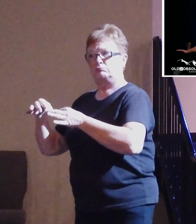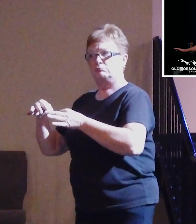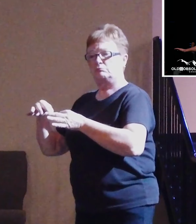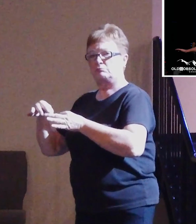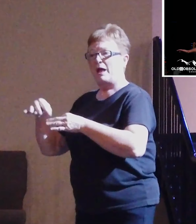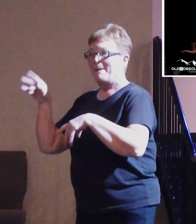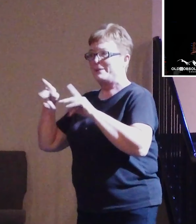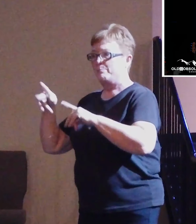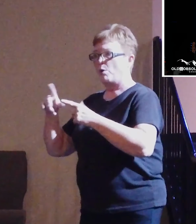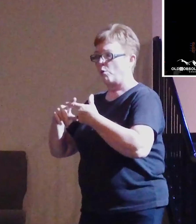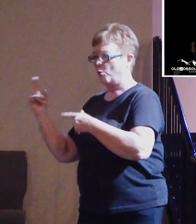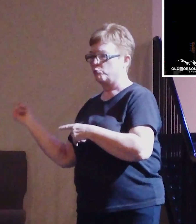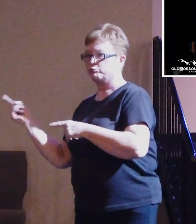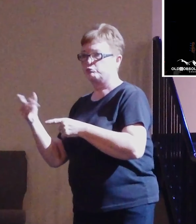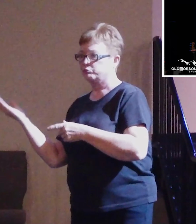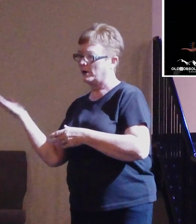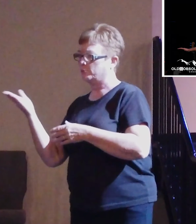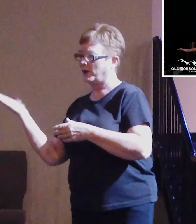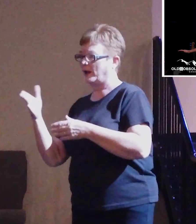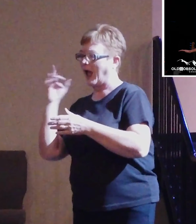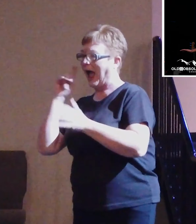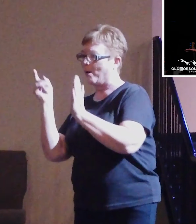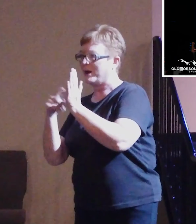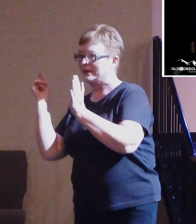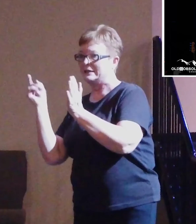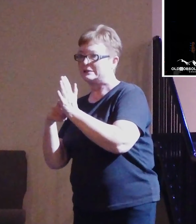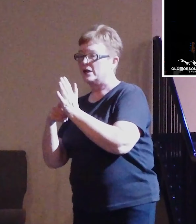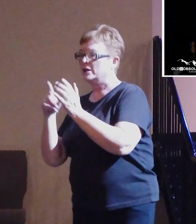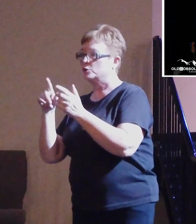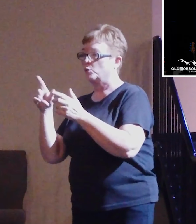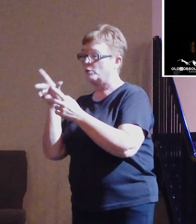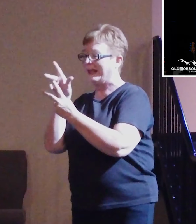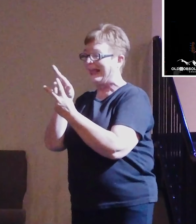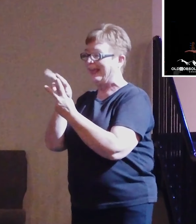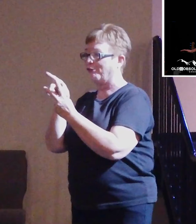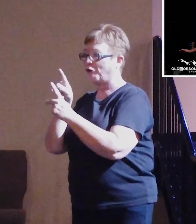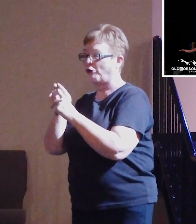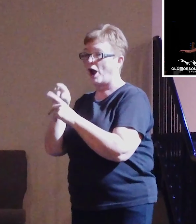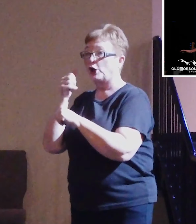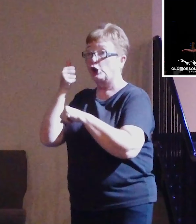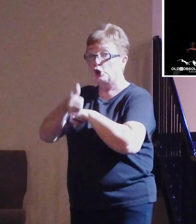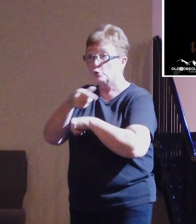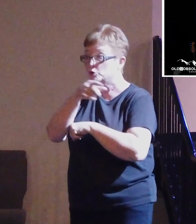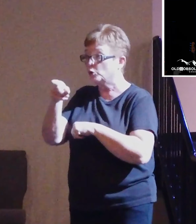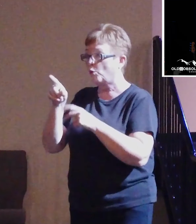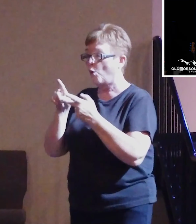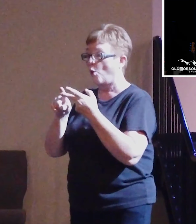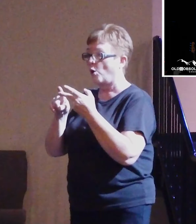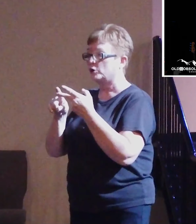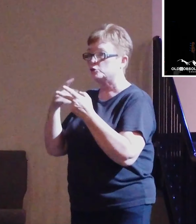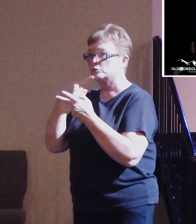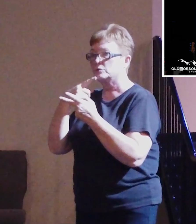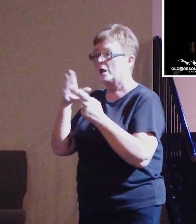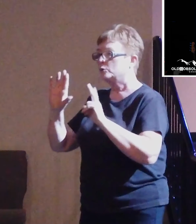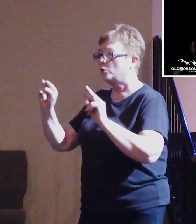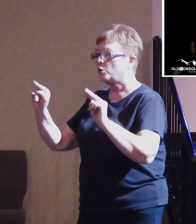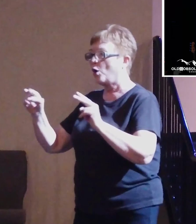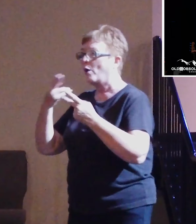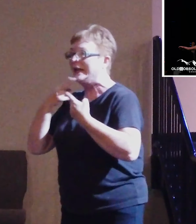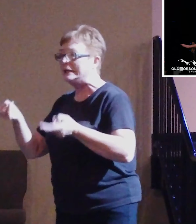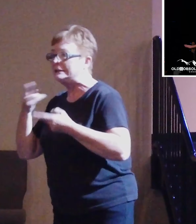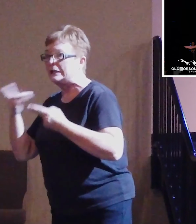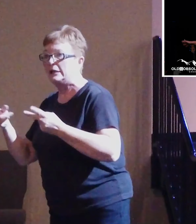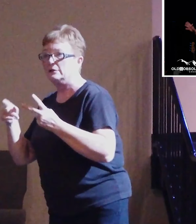people bring in eyewitnesses to either accuse you or declare you to be innocent. It's